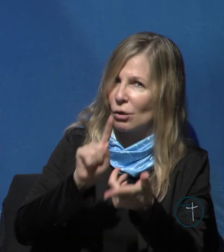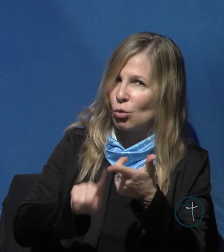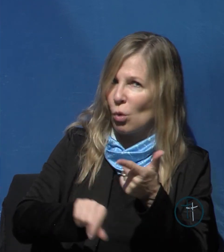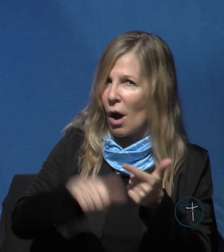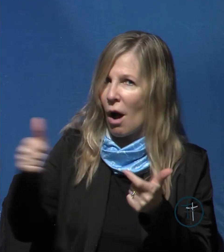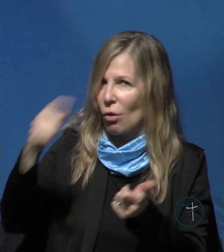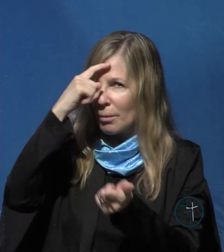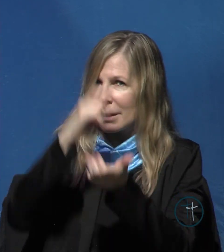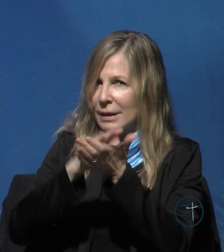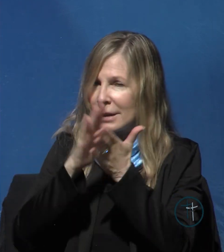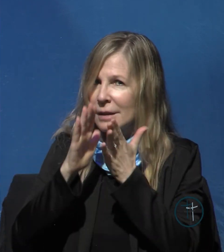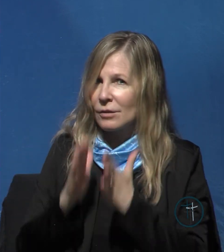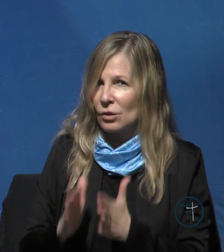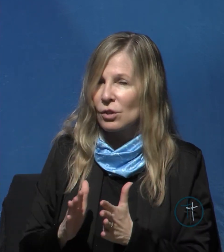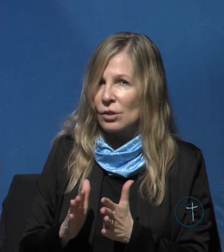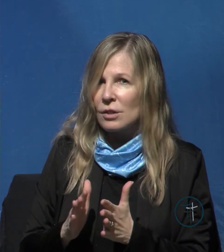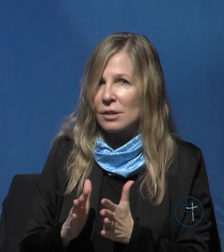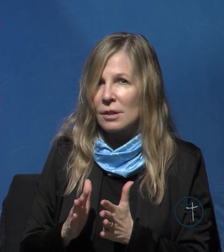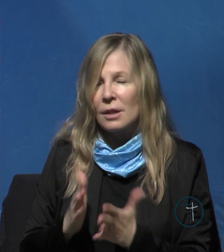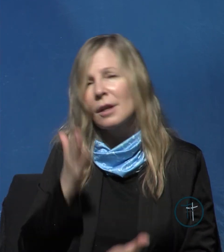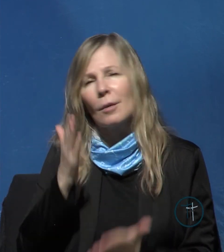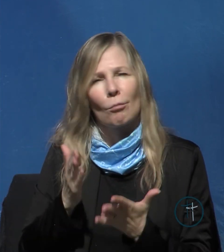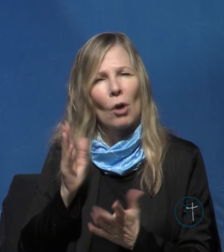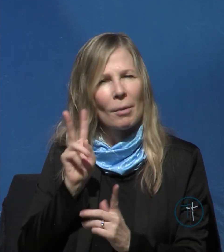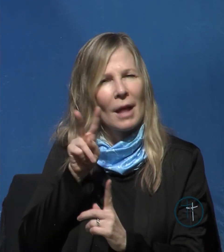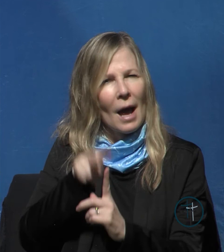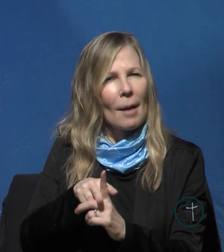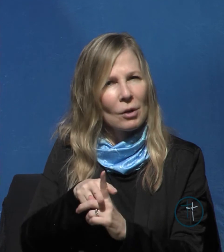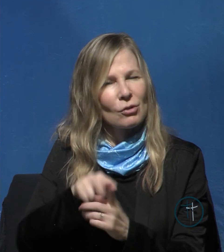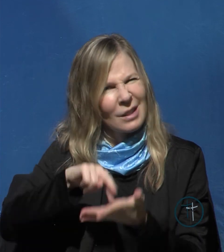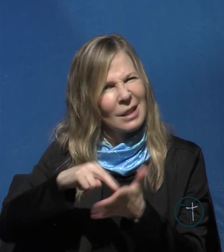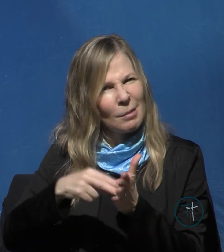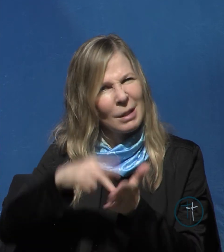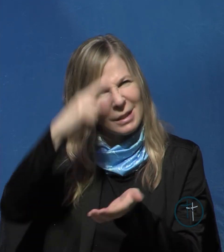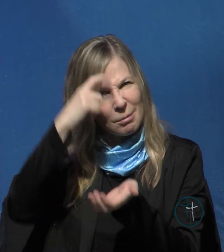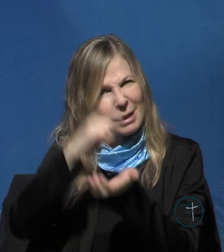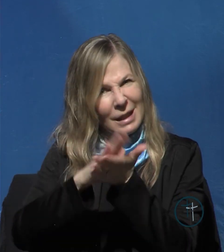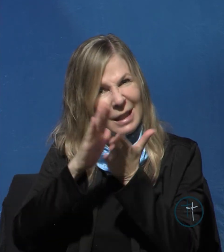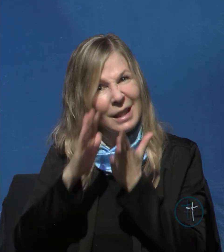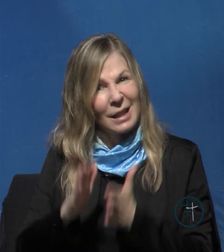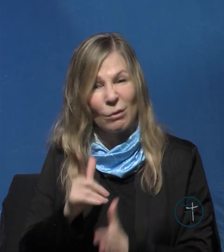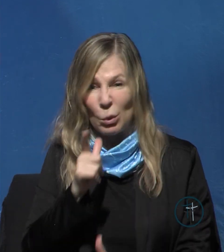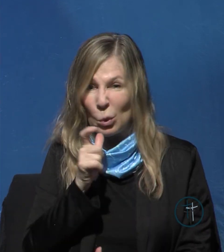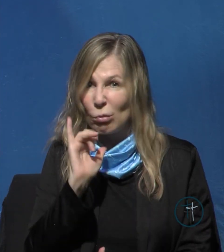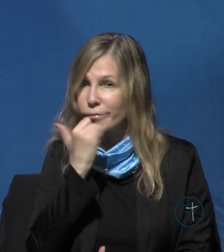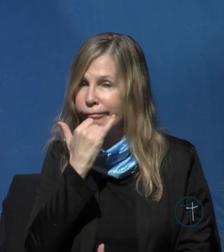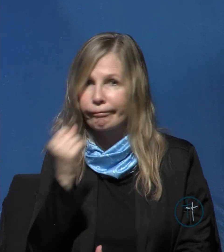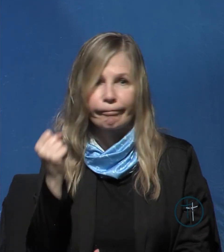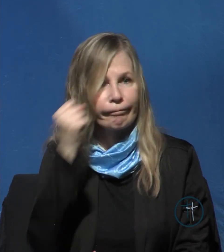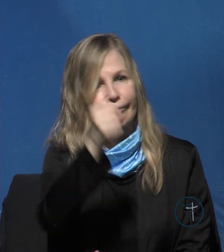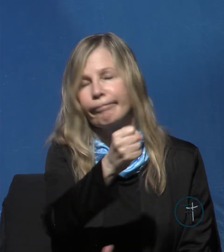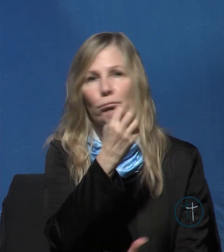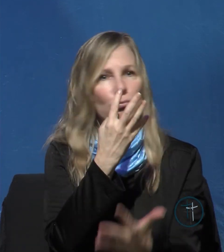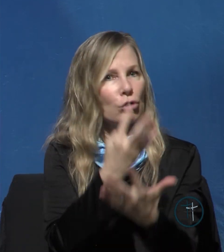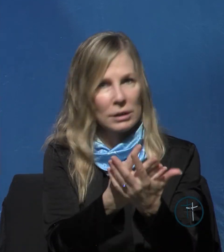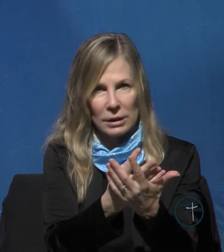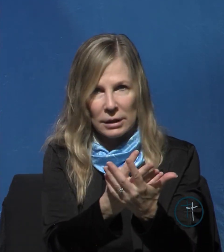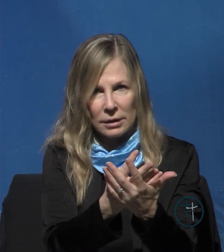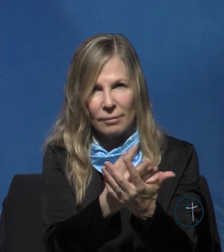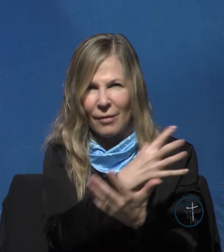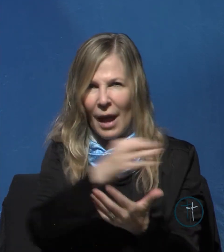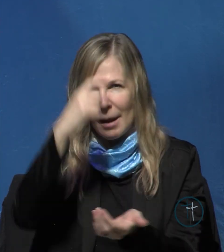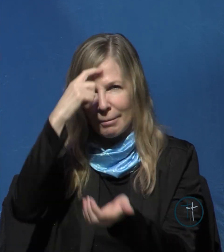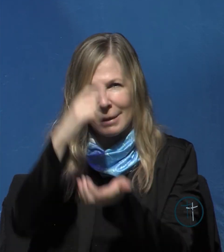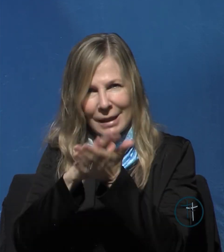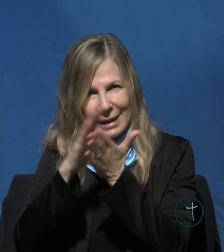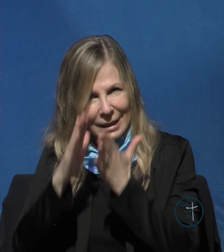primary application here is he's talking about believers who are in prison and